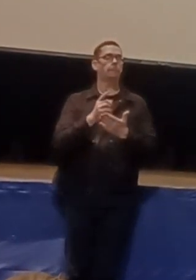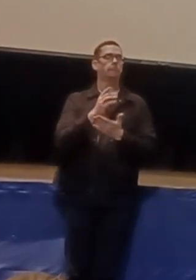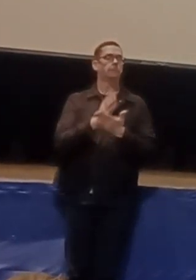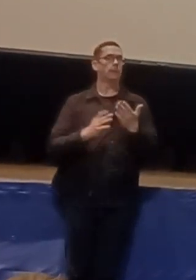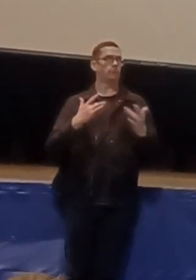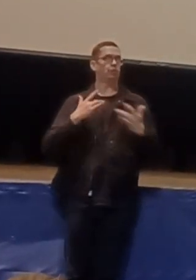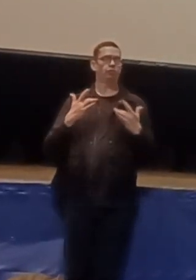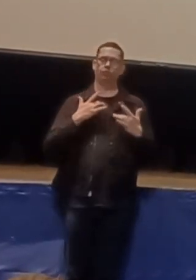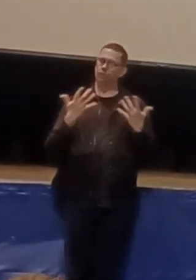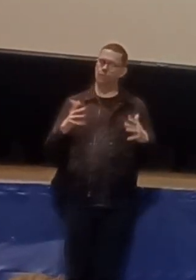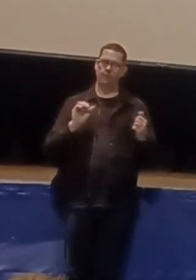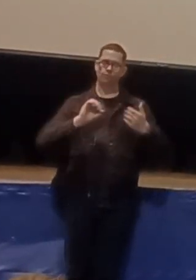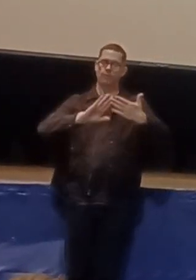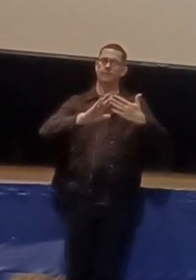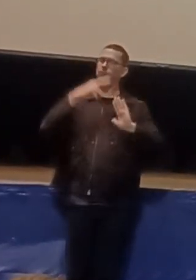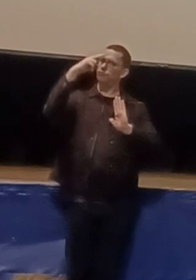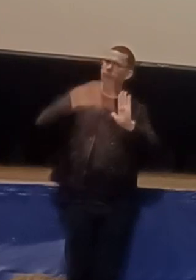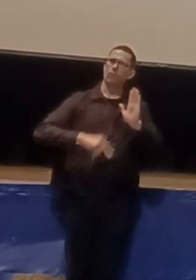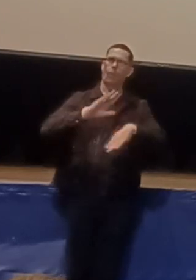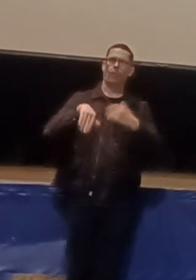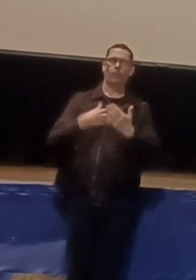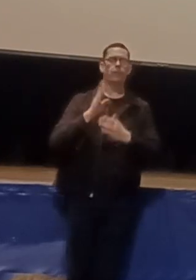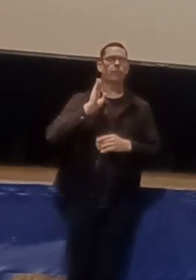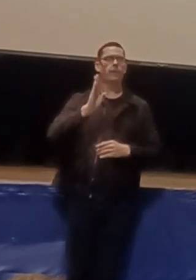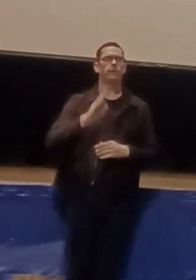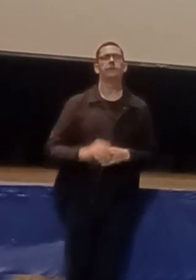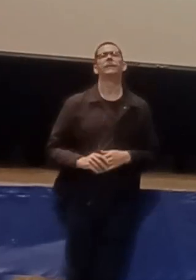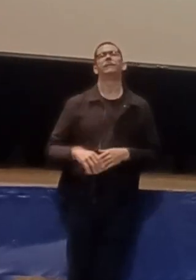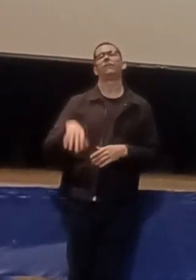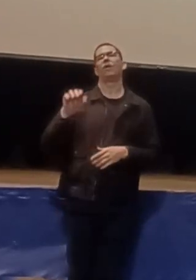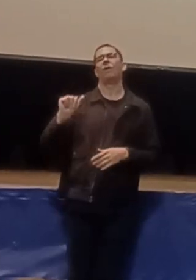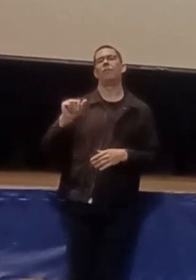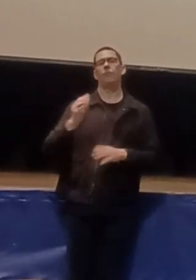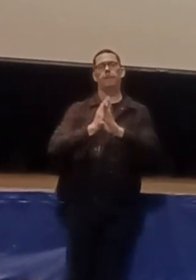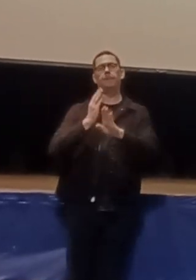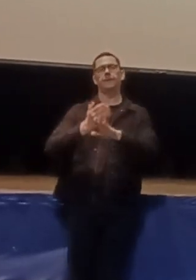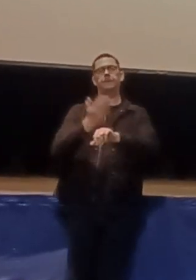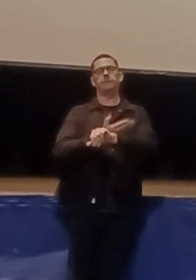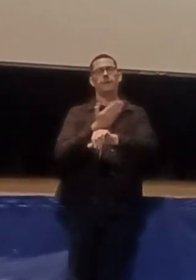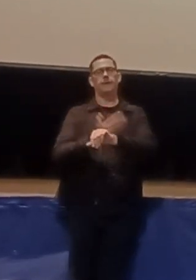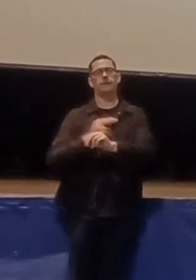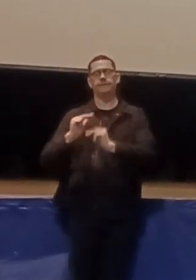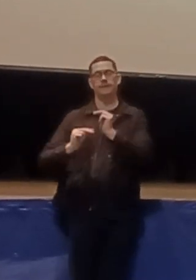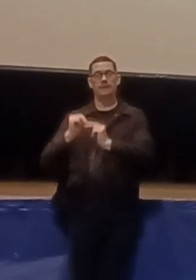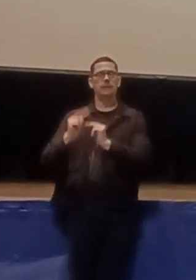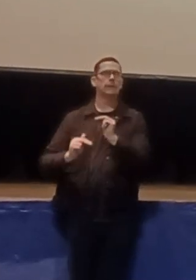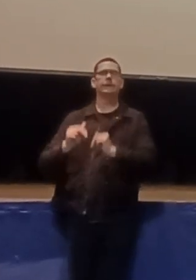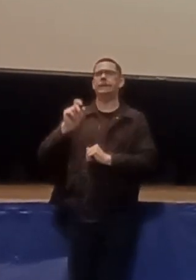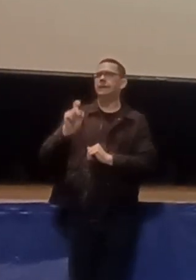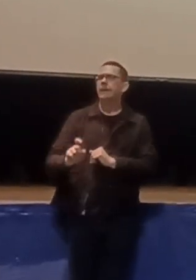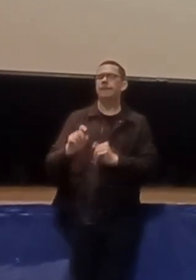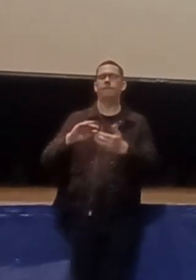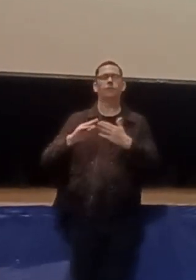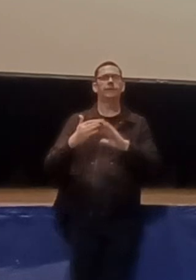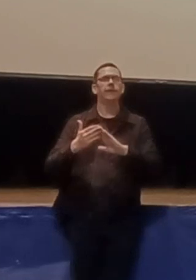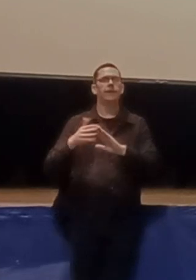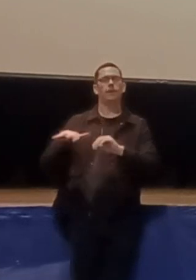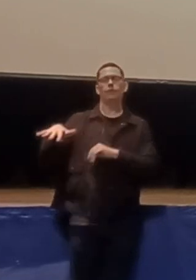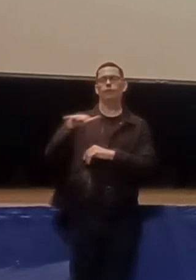that's good, but I'm still gonna read the whole thing. The Arbor bus maintenance facility is critical to putting the city and the region on a path